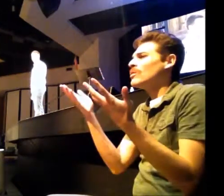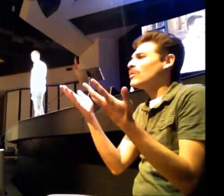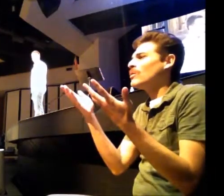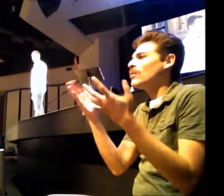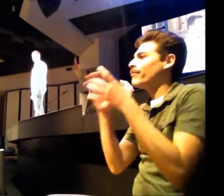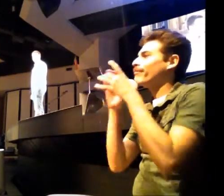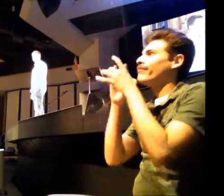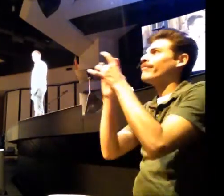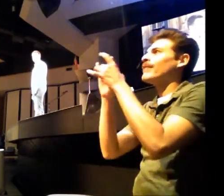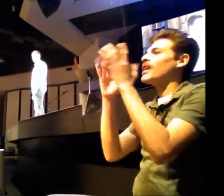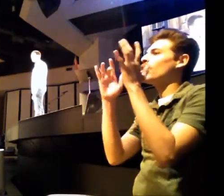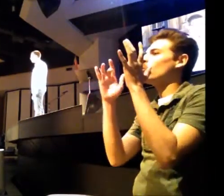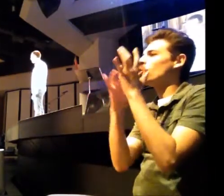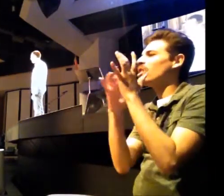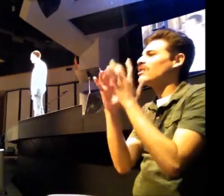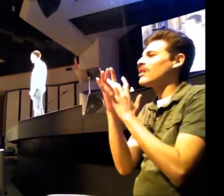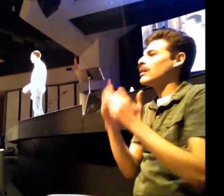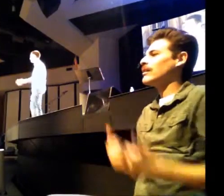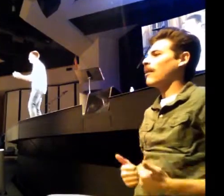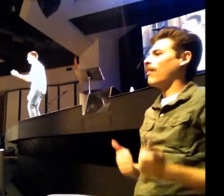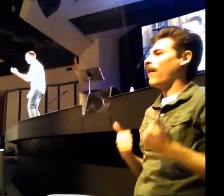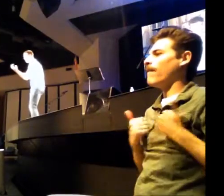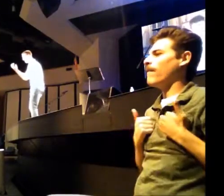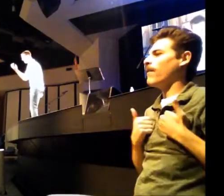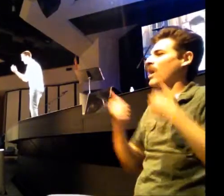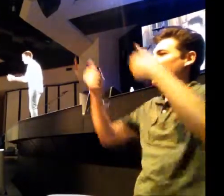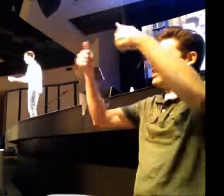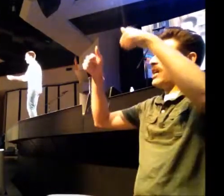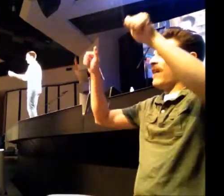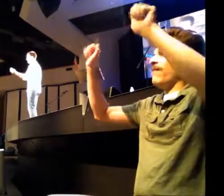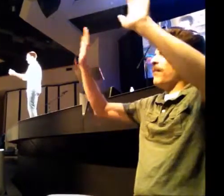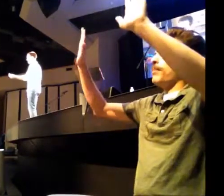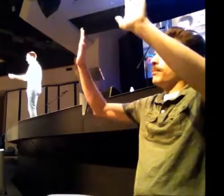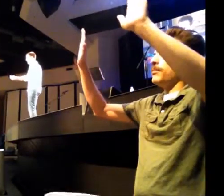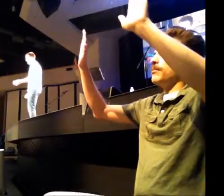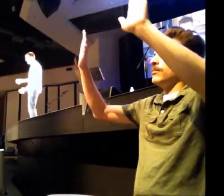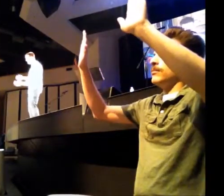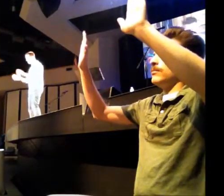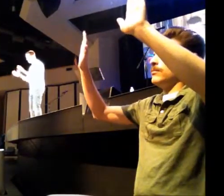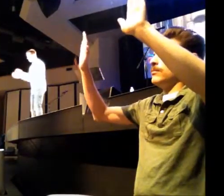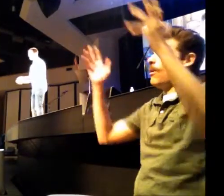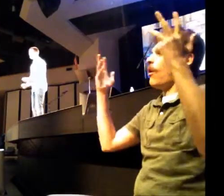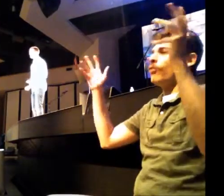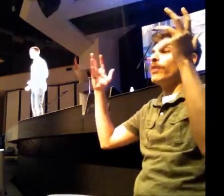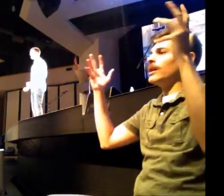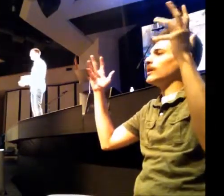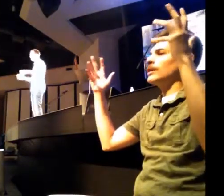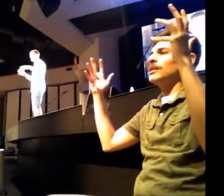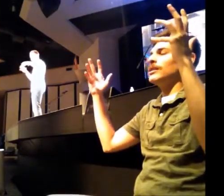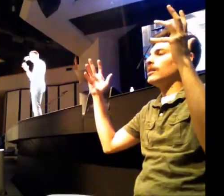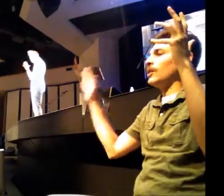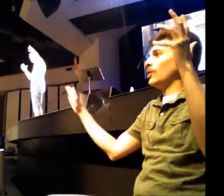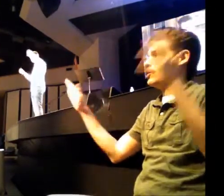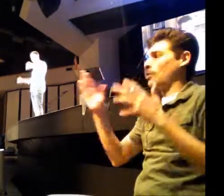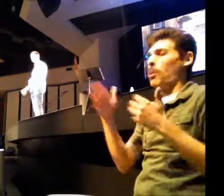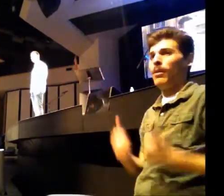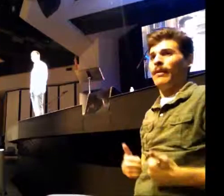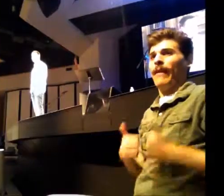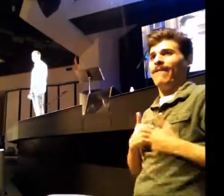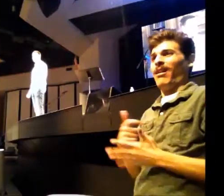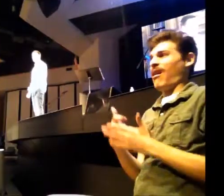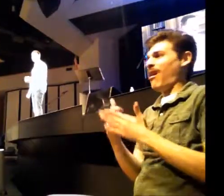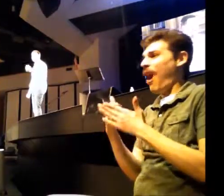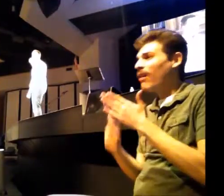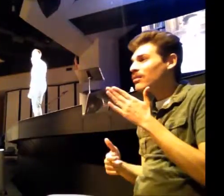Jesus. How much more costly can you be? You are worth everything. Communion, Jesus declares, we have nothing to